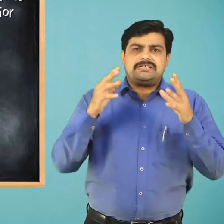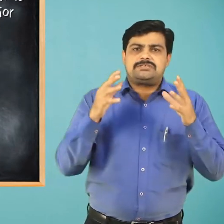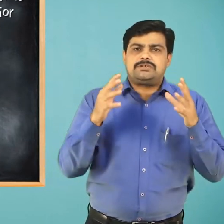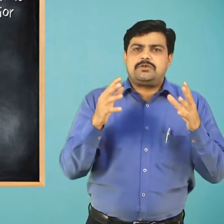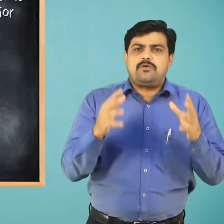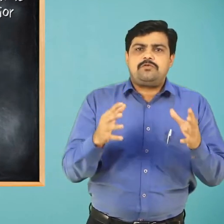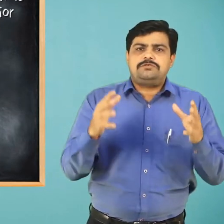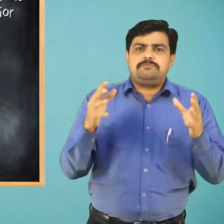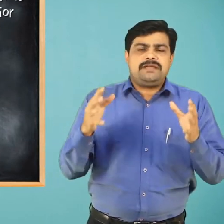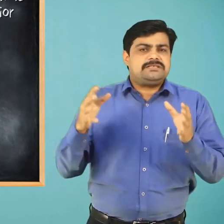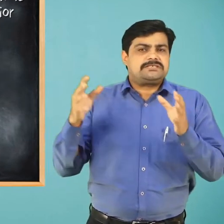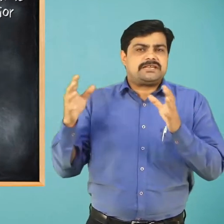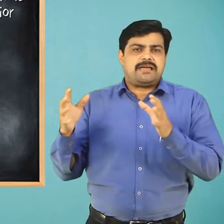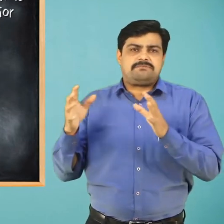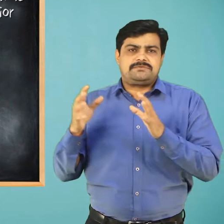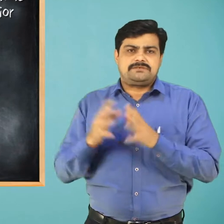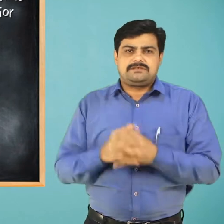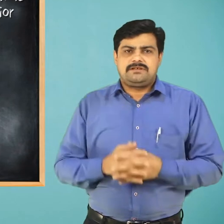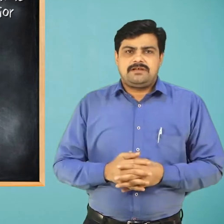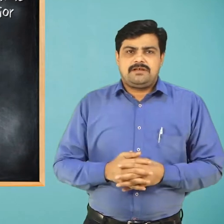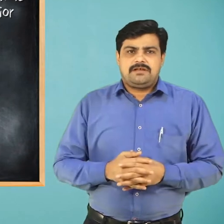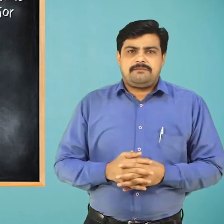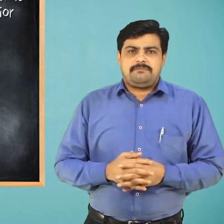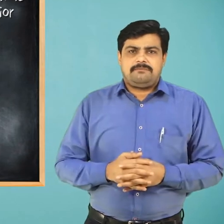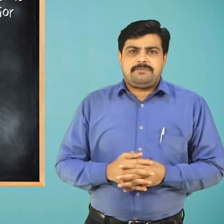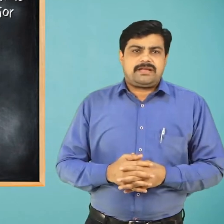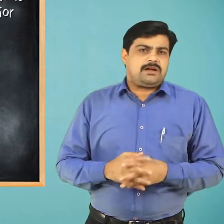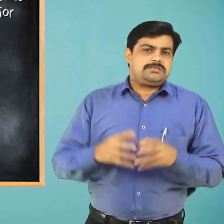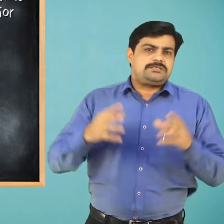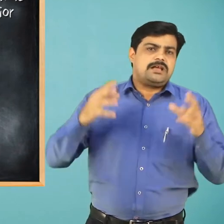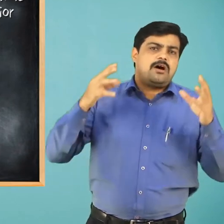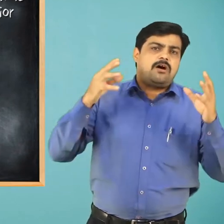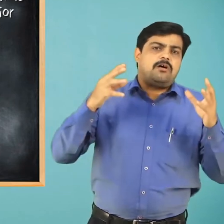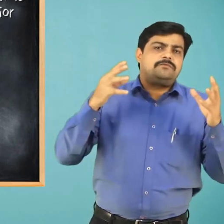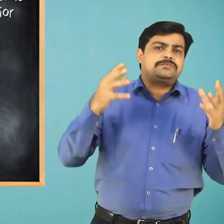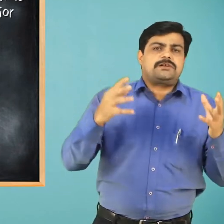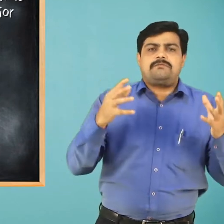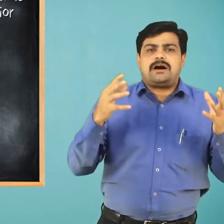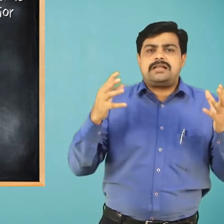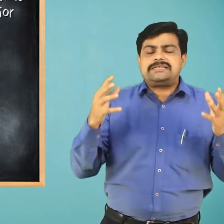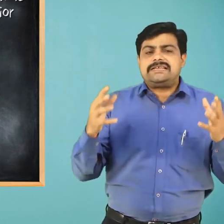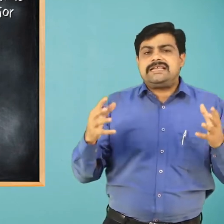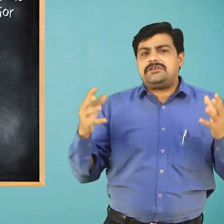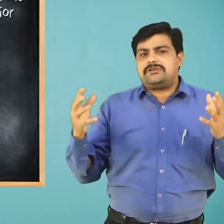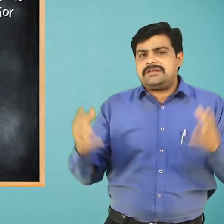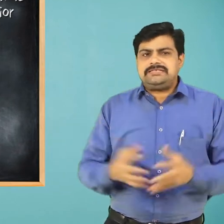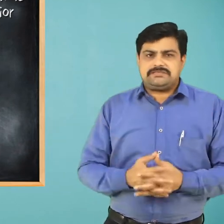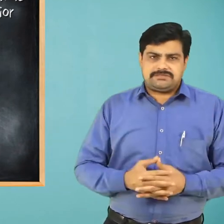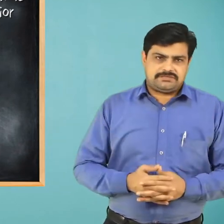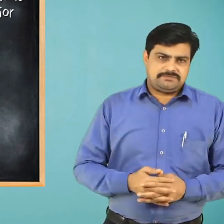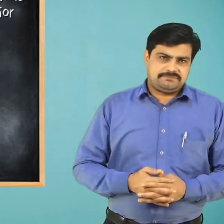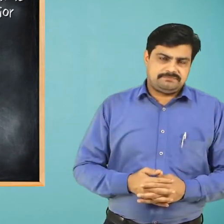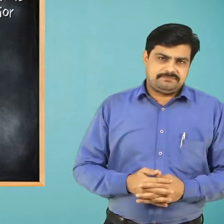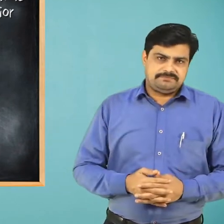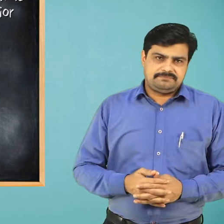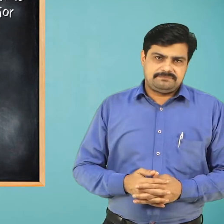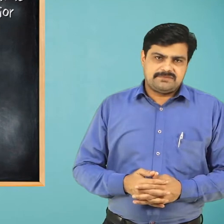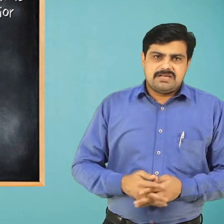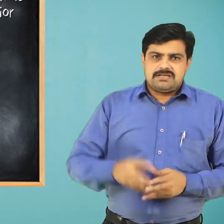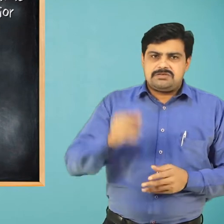has not been slept because of some ulterior reasons. Do